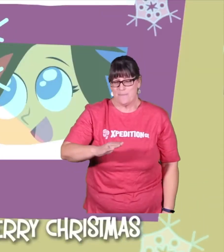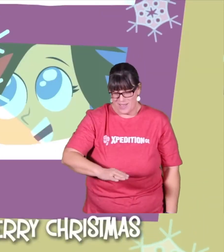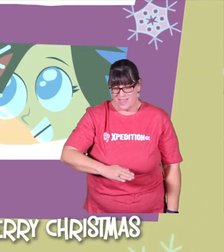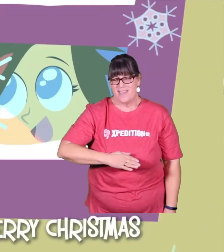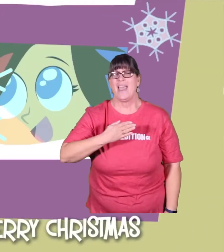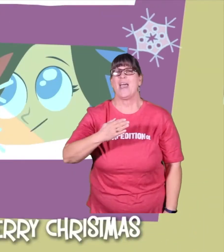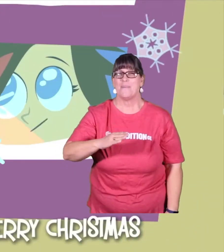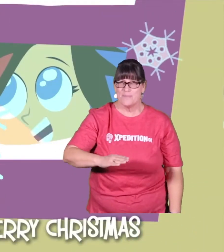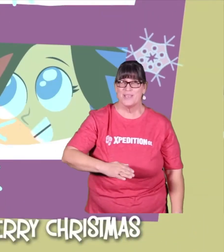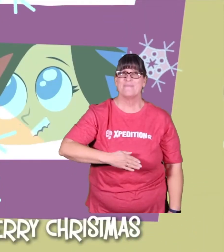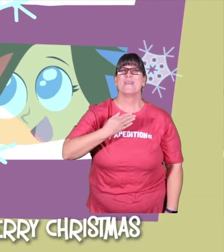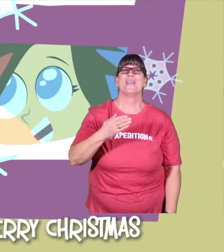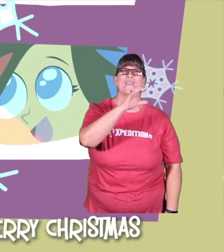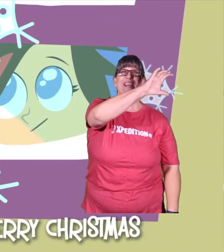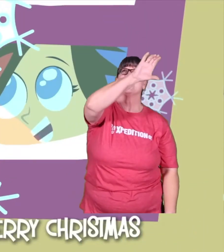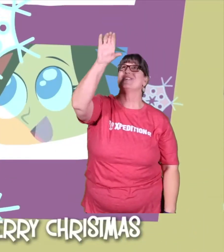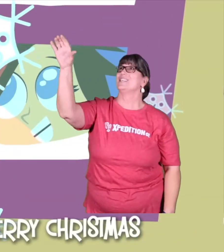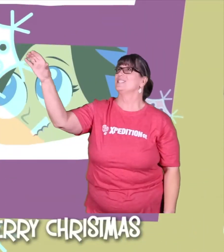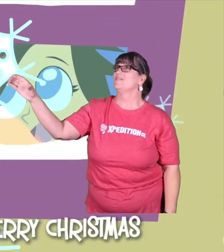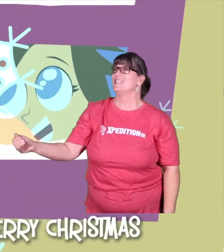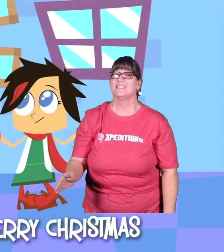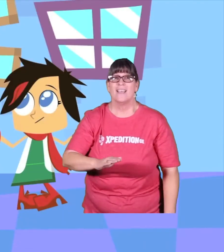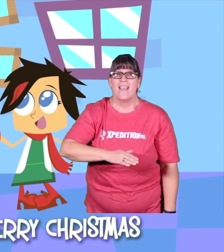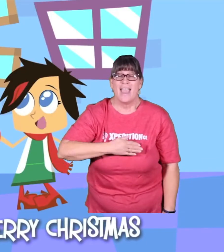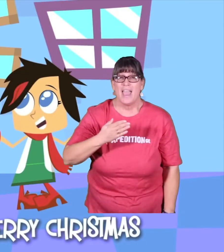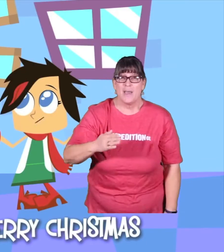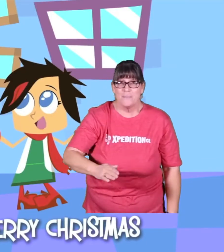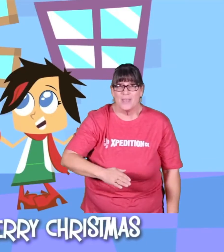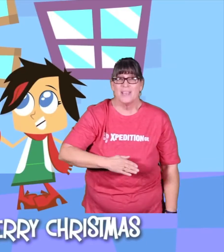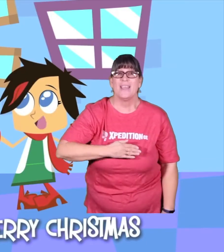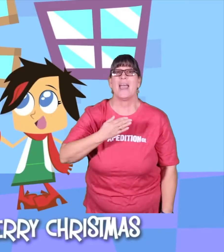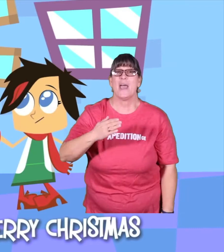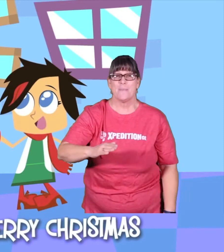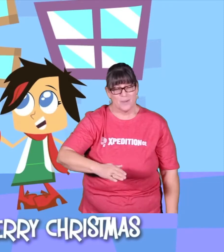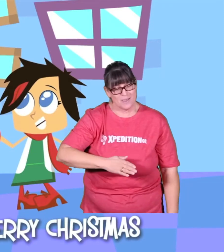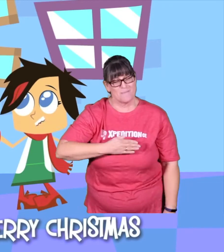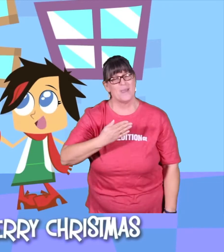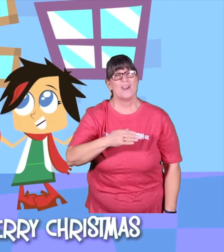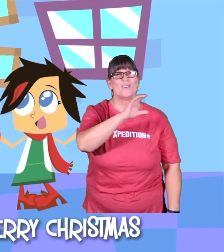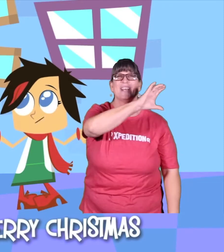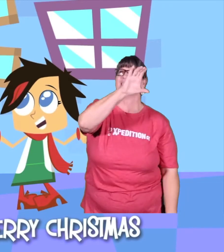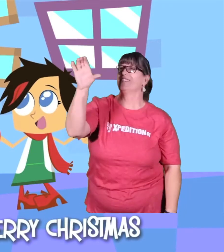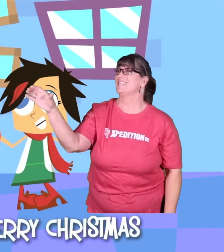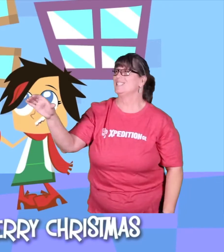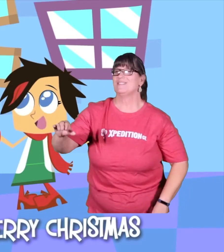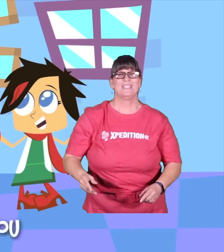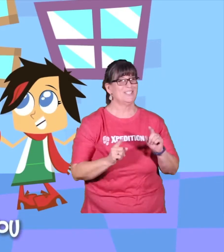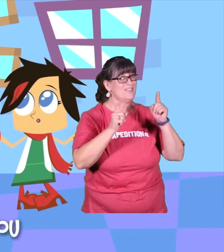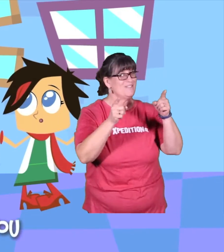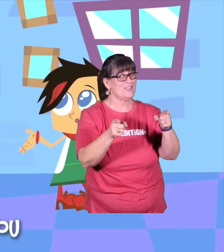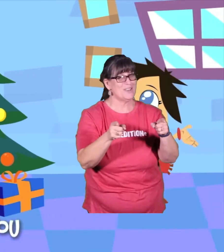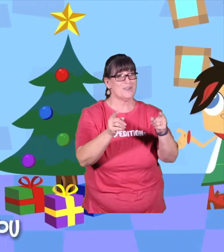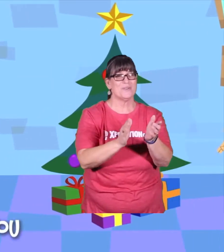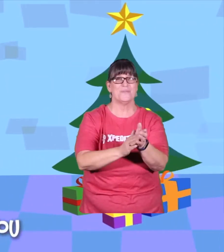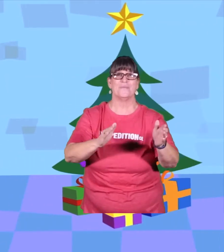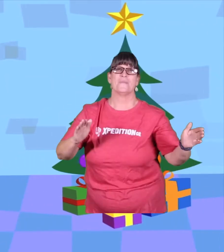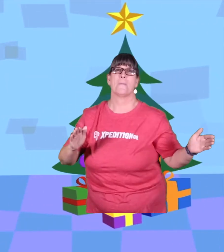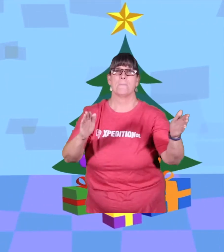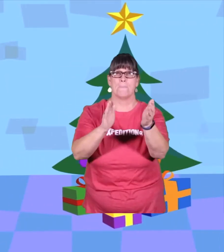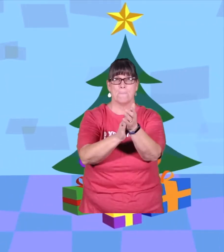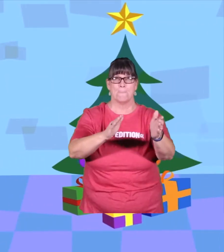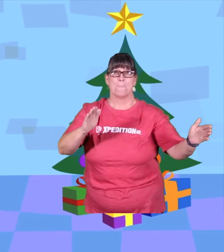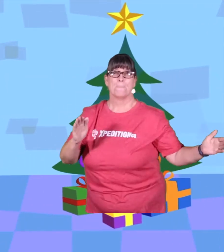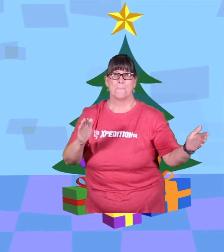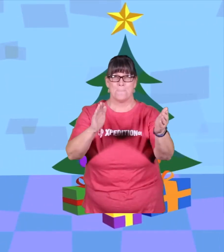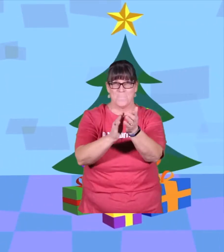Happy, happy, merry Christmas Happy, happy, merry Christmas to you